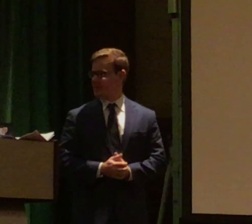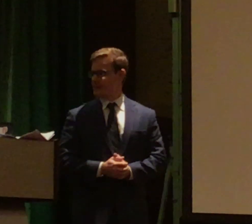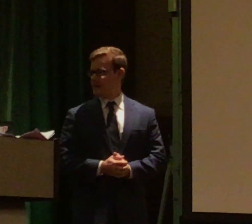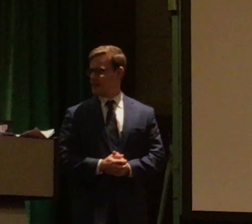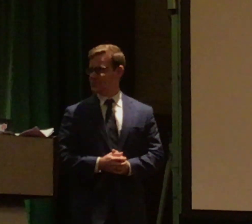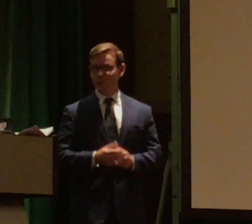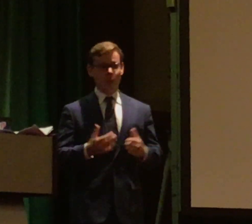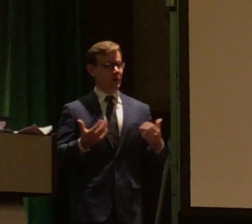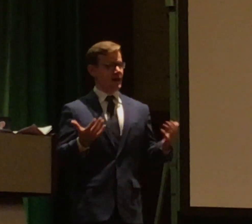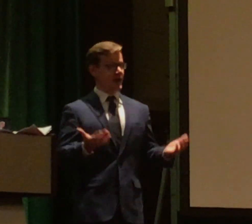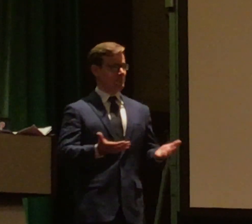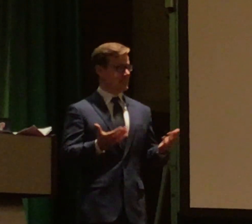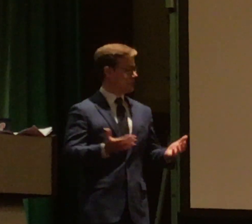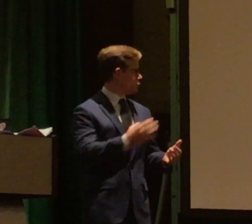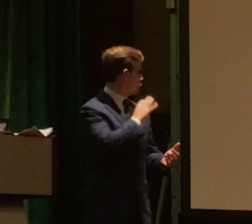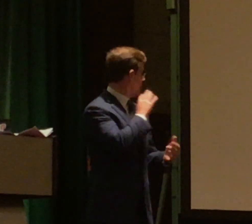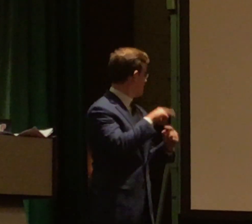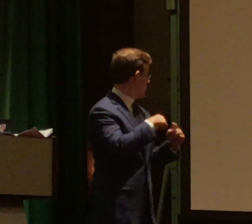I've had in my story.